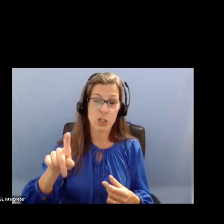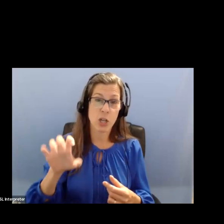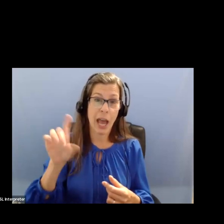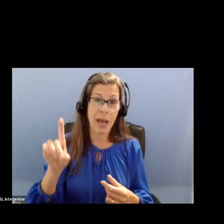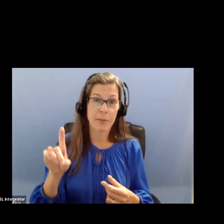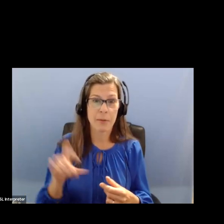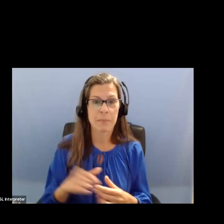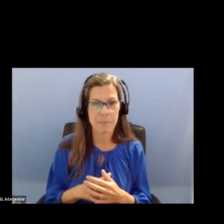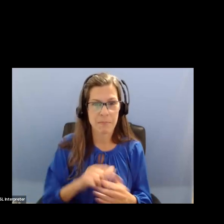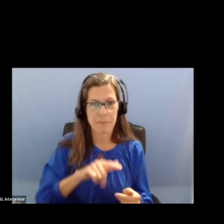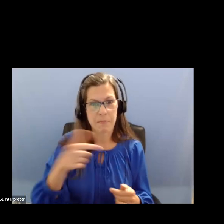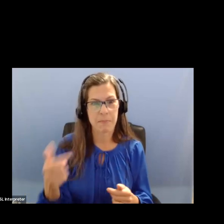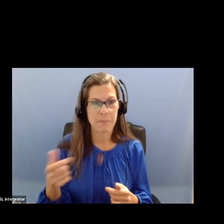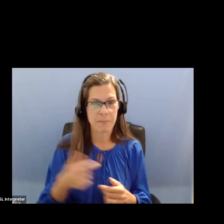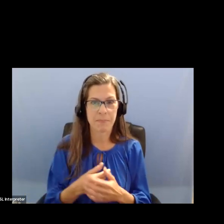Bipasha.